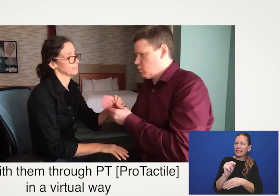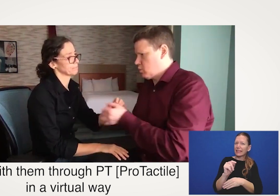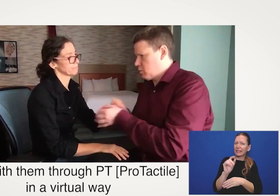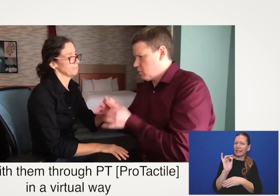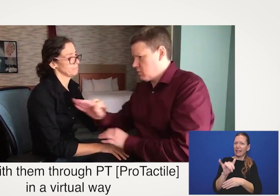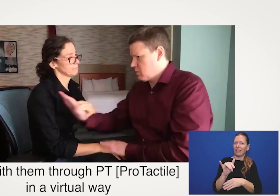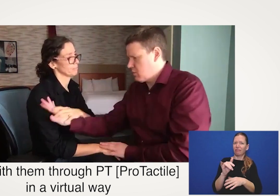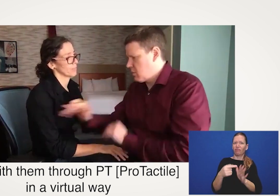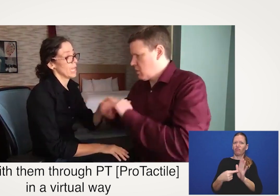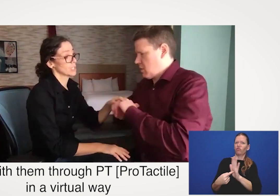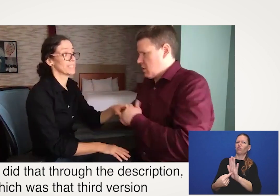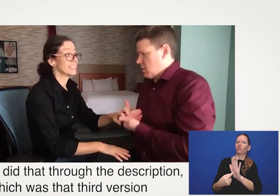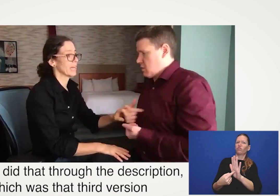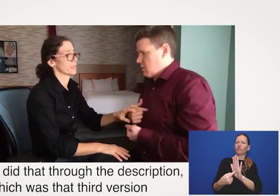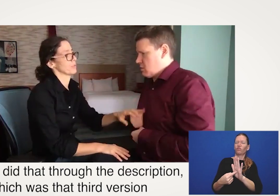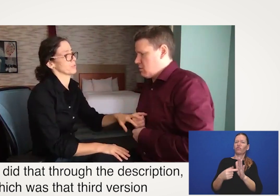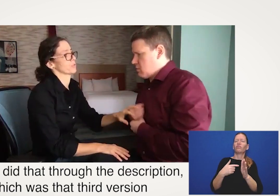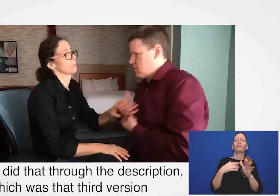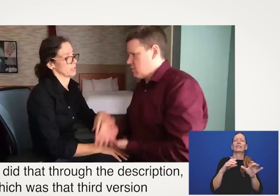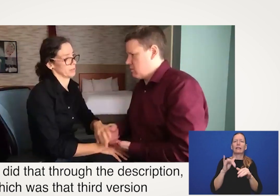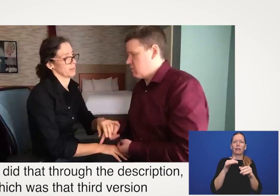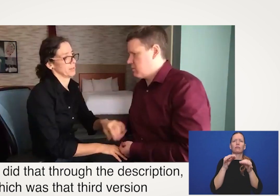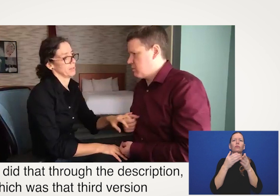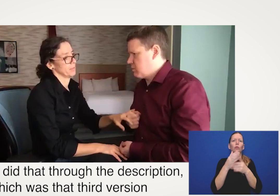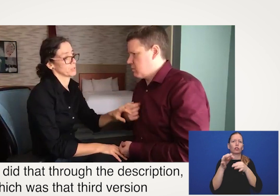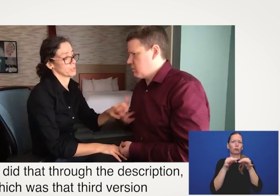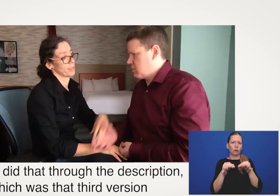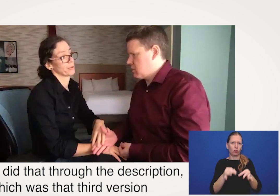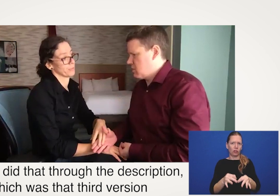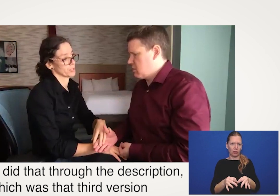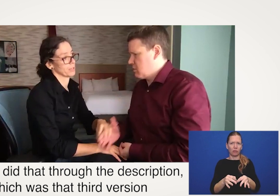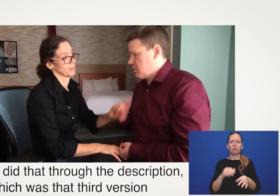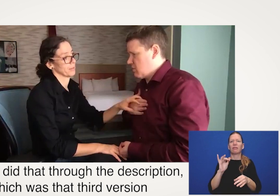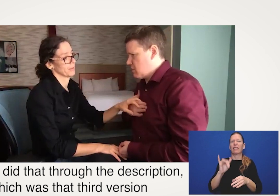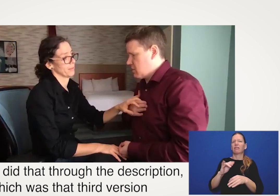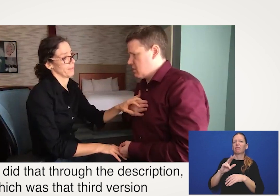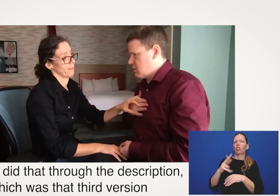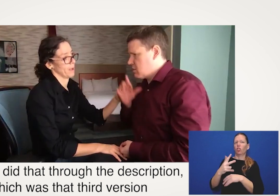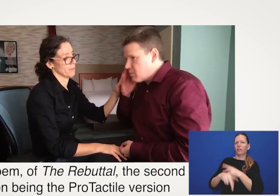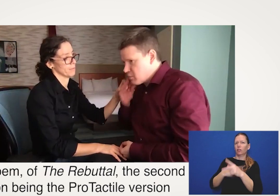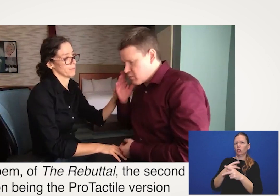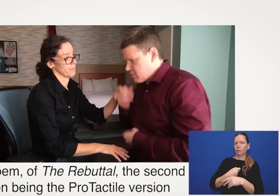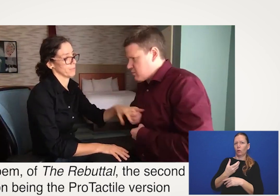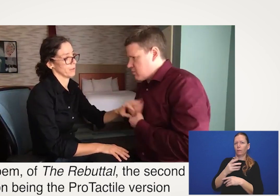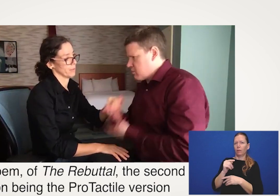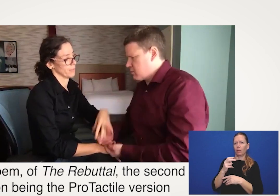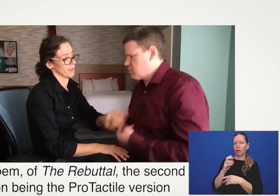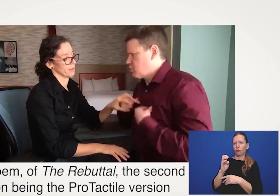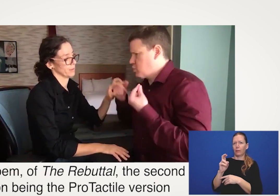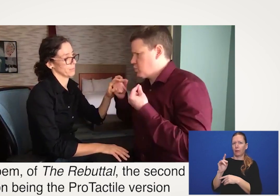way. And so I did that through the description, which was that third version of